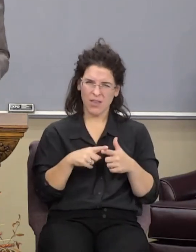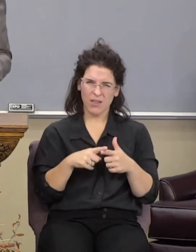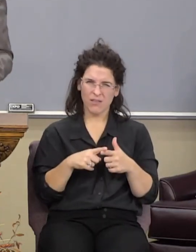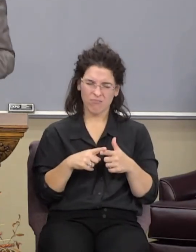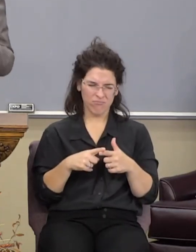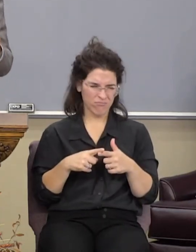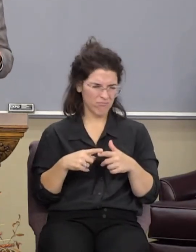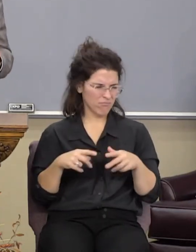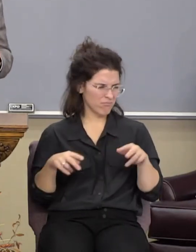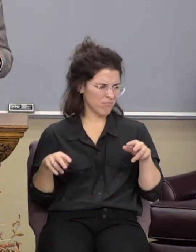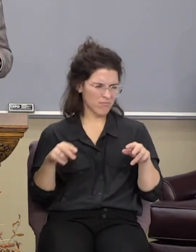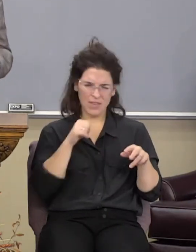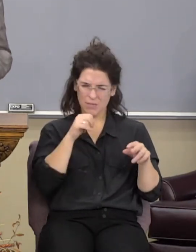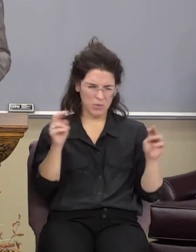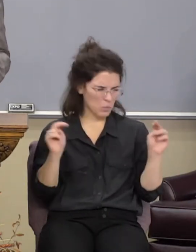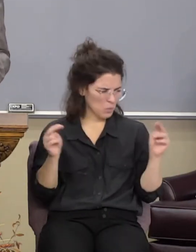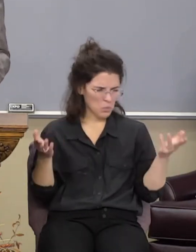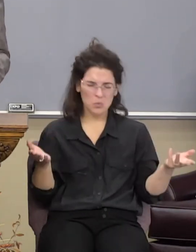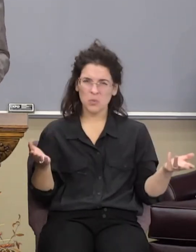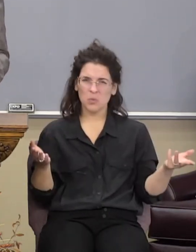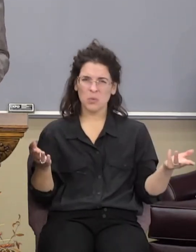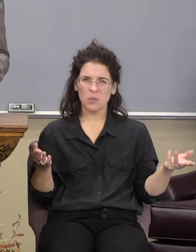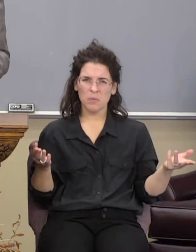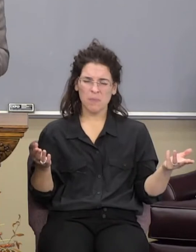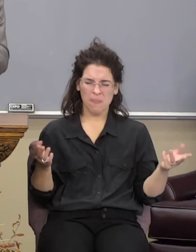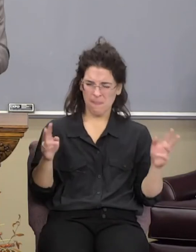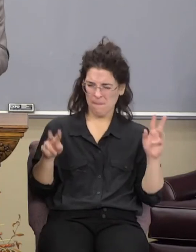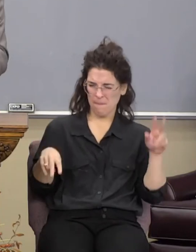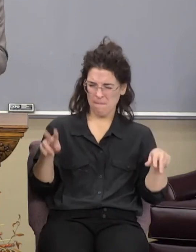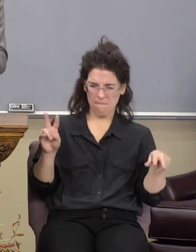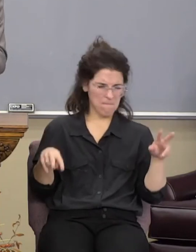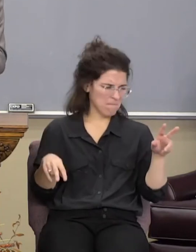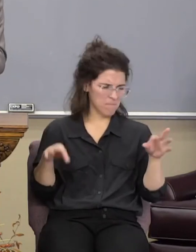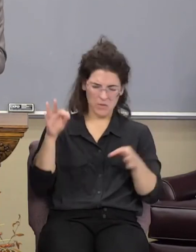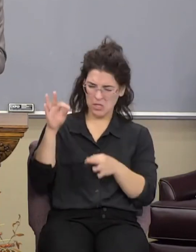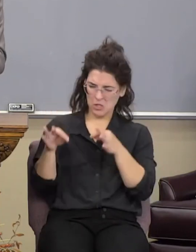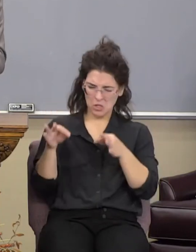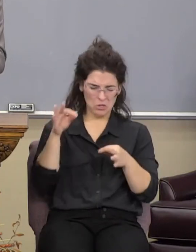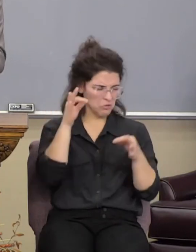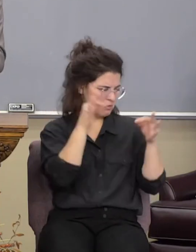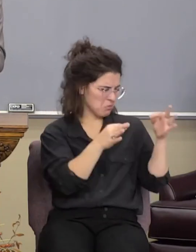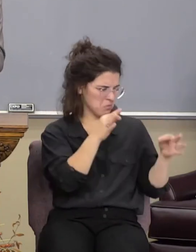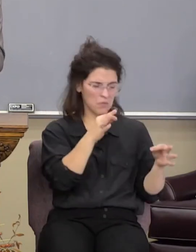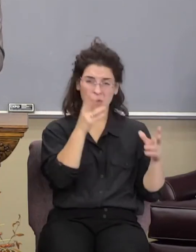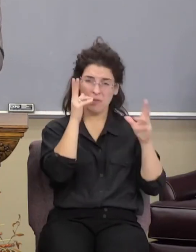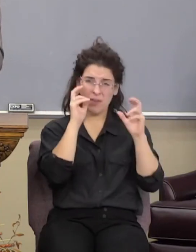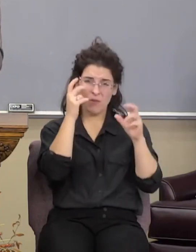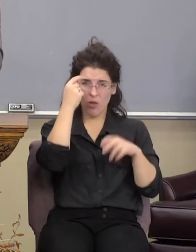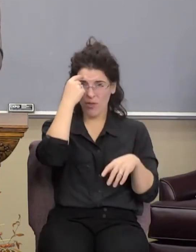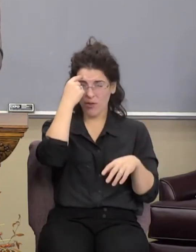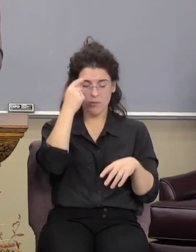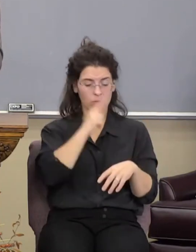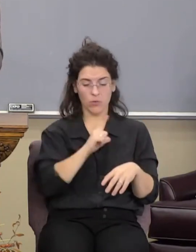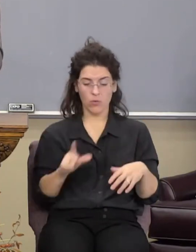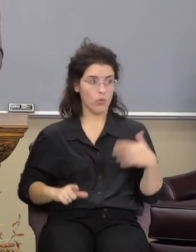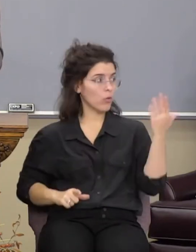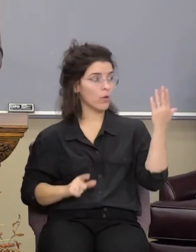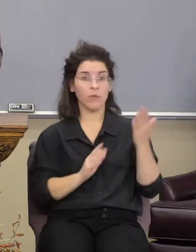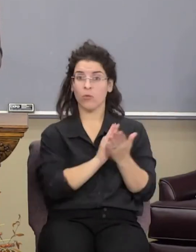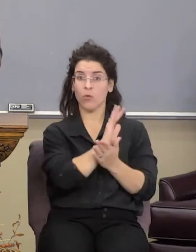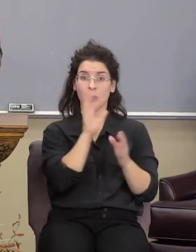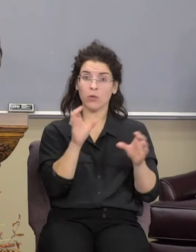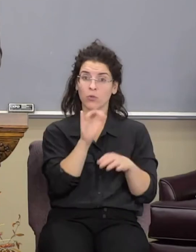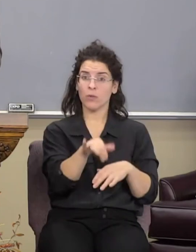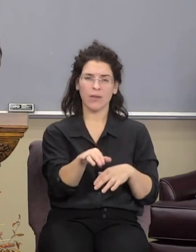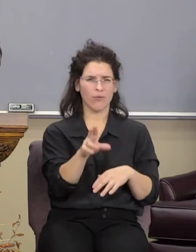in yourselves, and are become judges of evil thoughts? The Lord of glory, that's not what He does. He